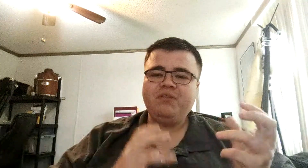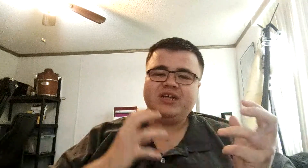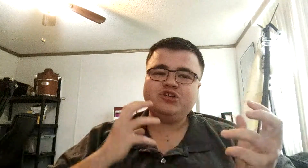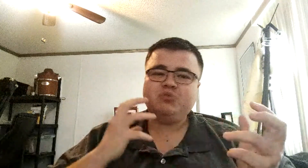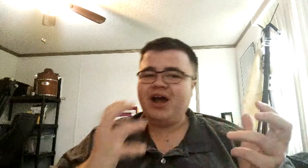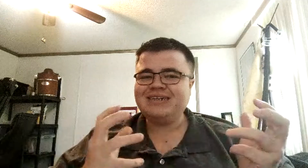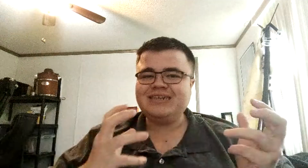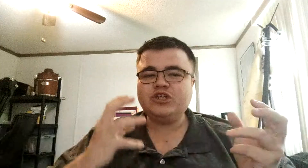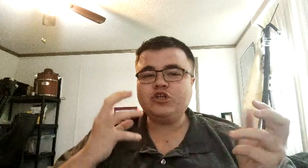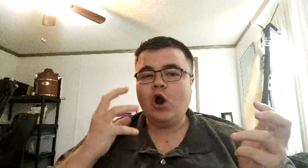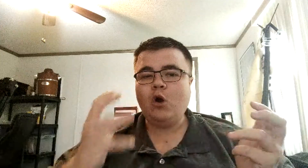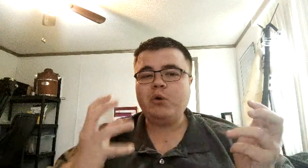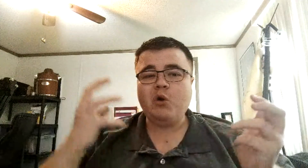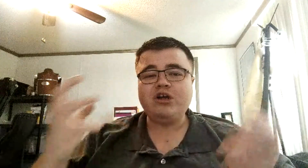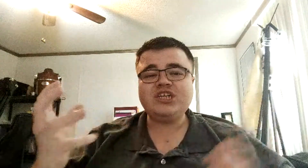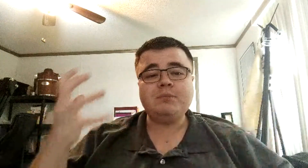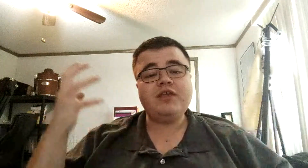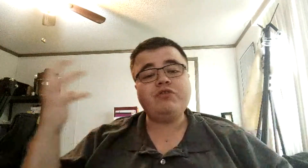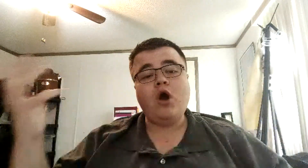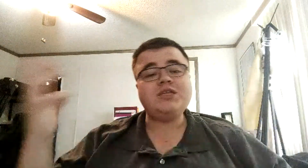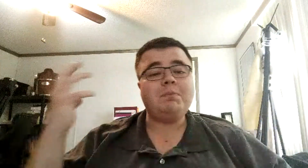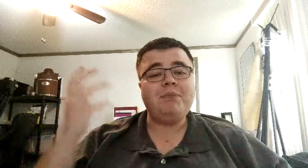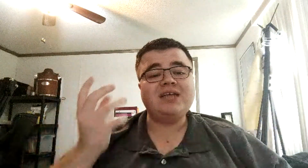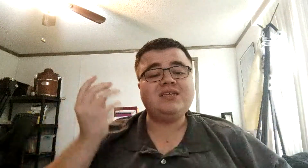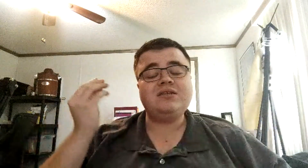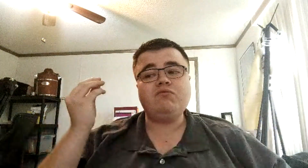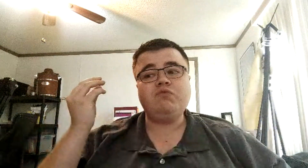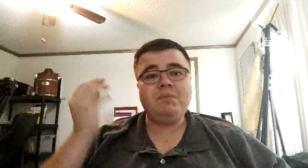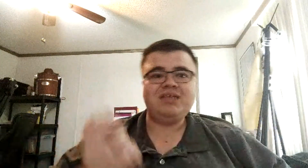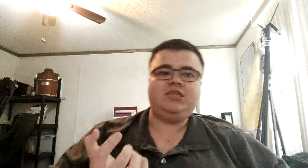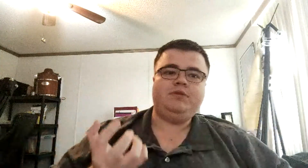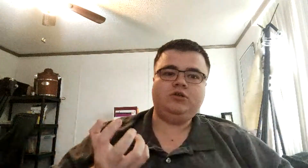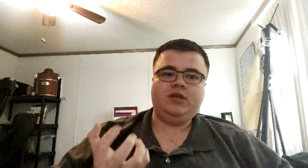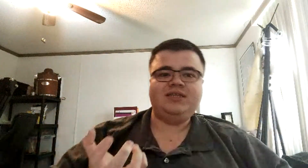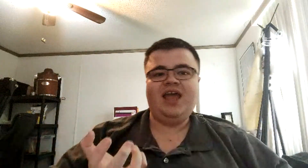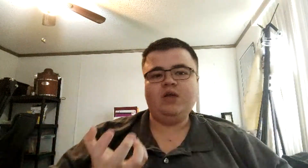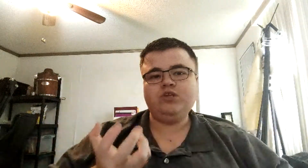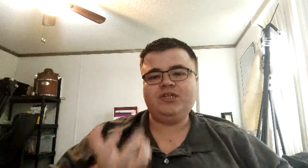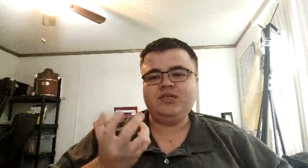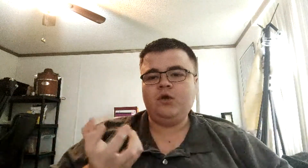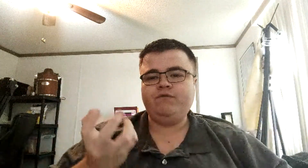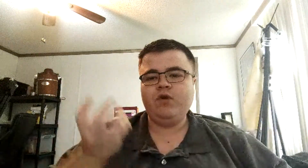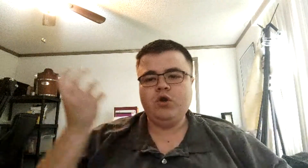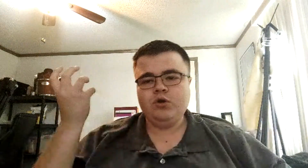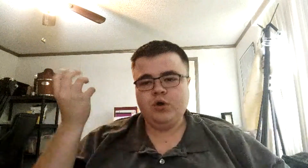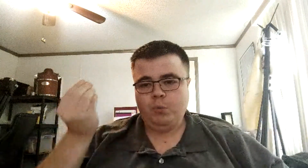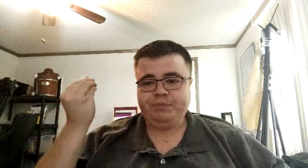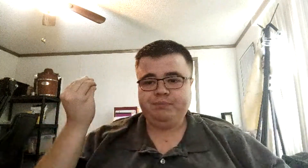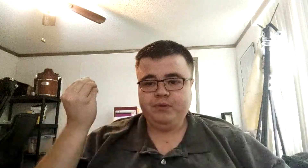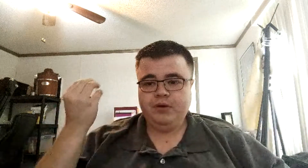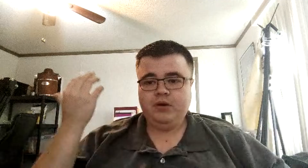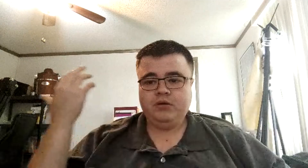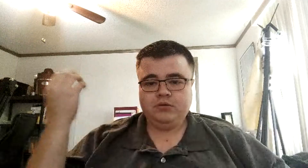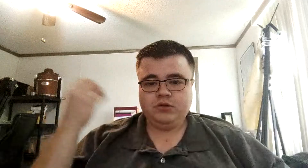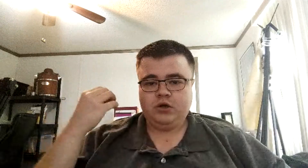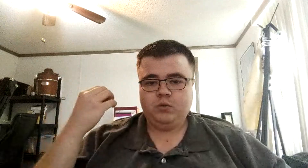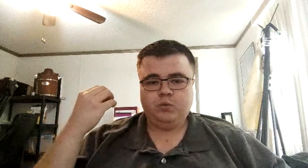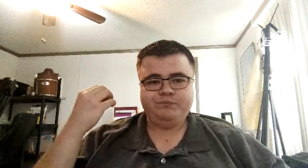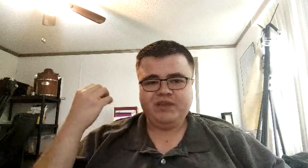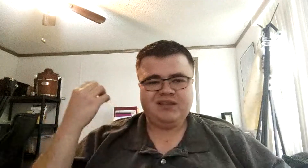I try to teach only oralism they thought best replacement to the language itself. Nope. So,